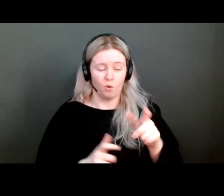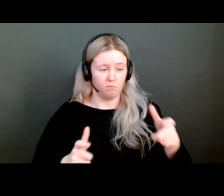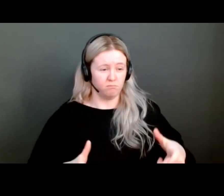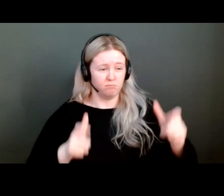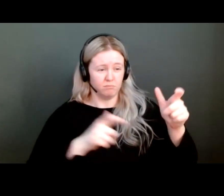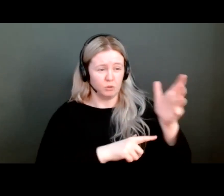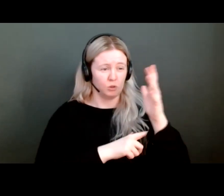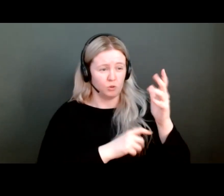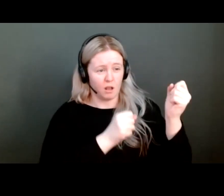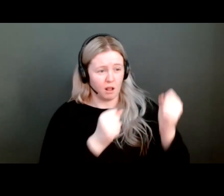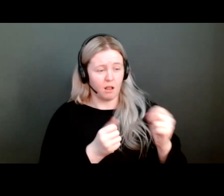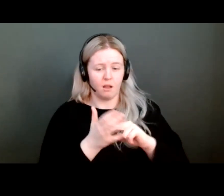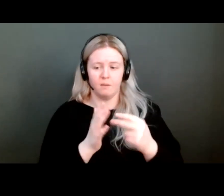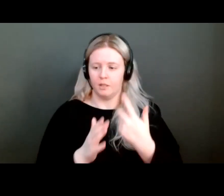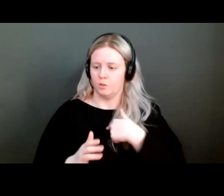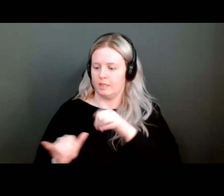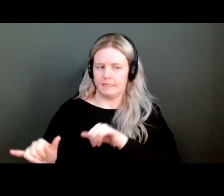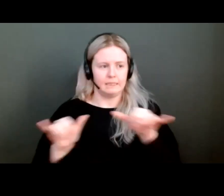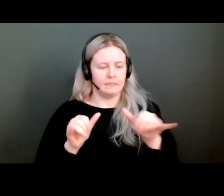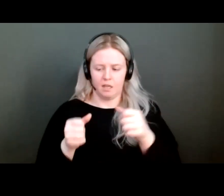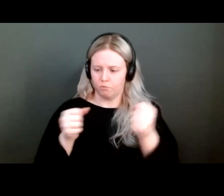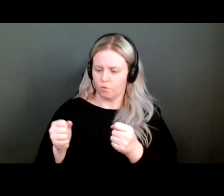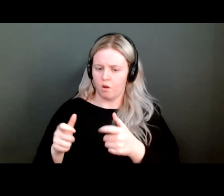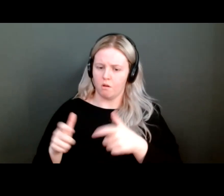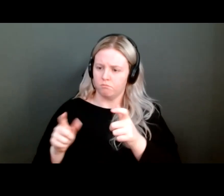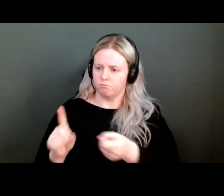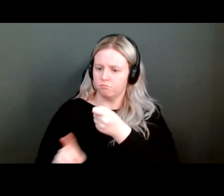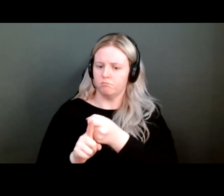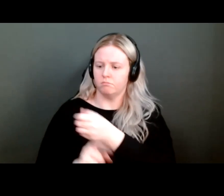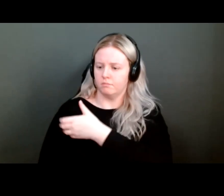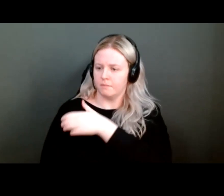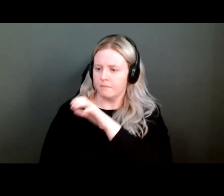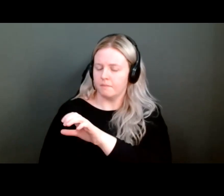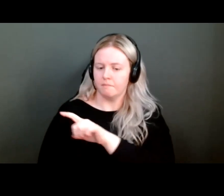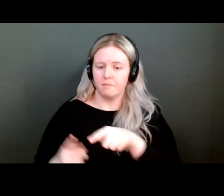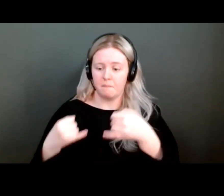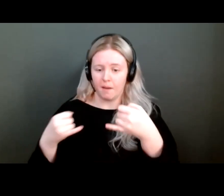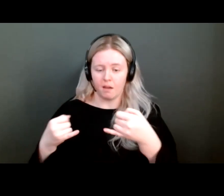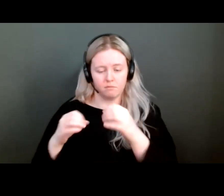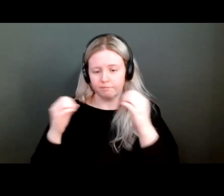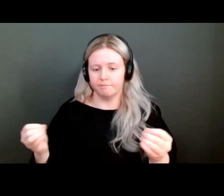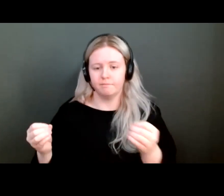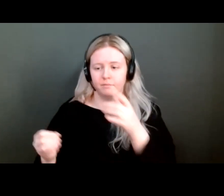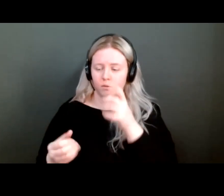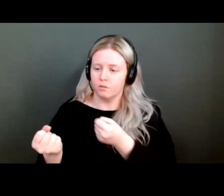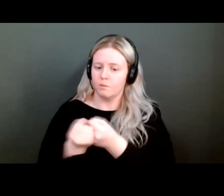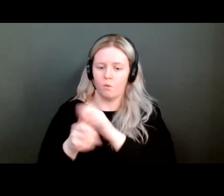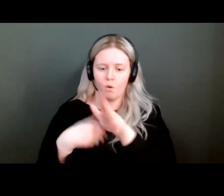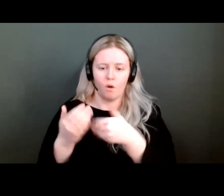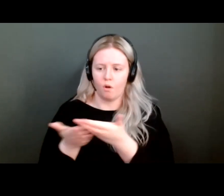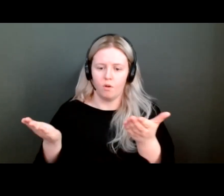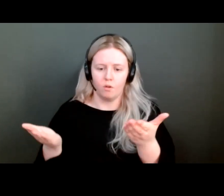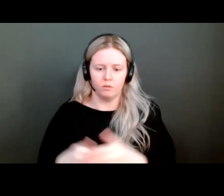we at Oaks will do our best to provide empowerment without boundaries. We come